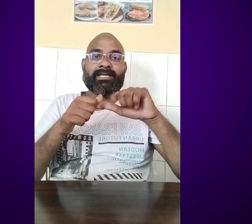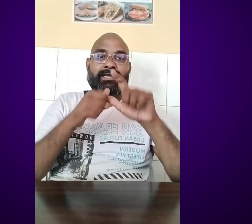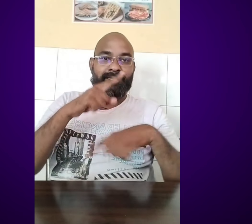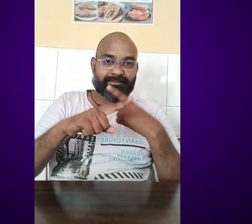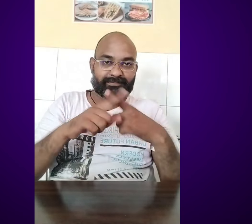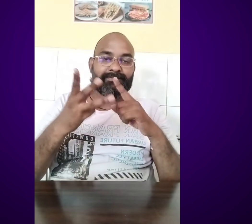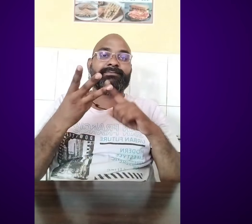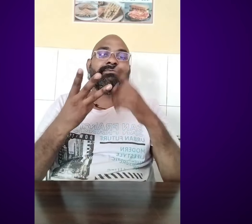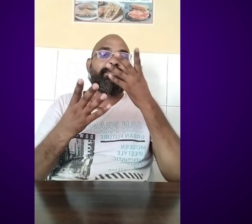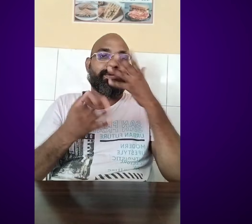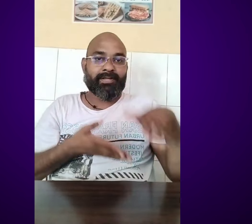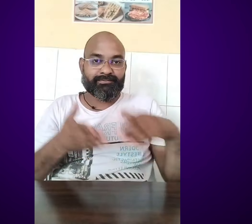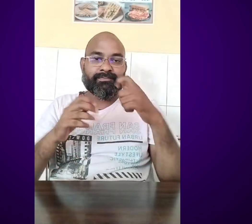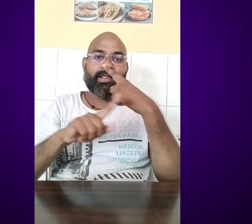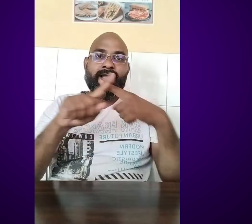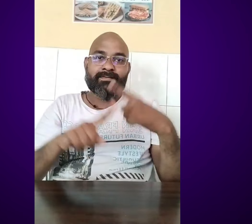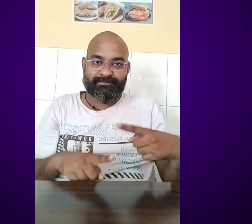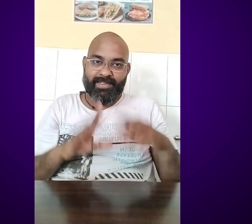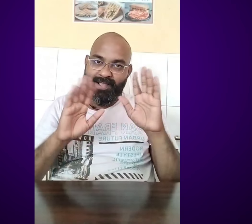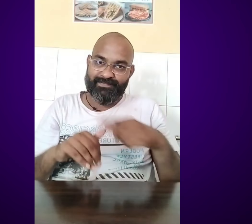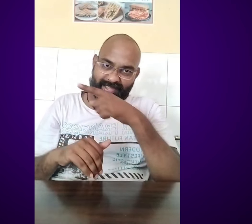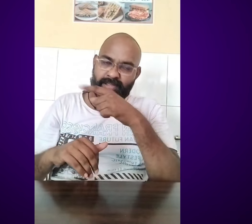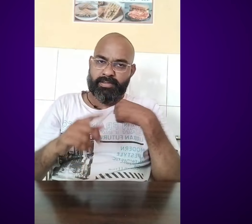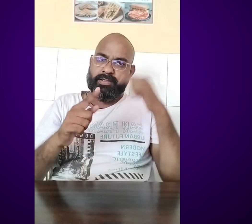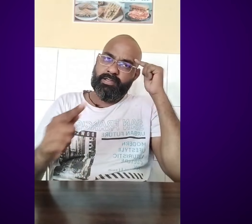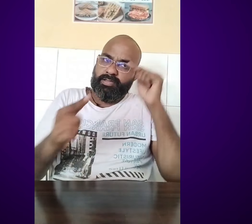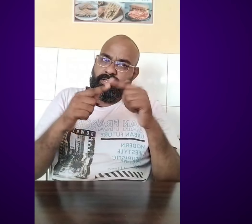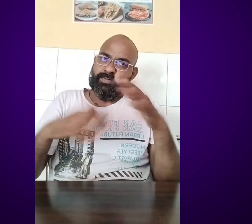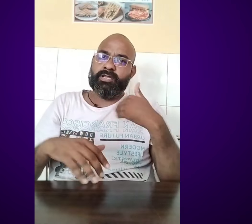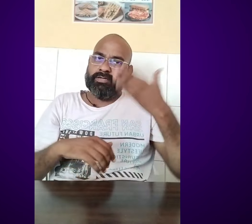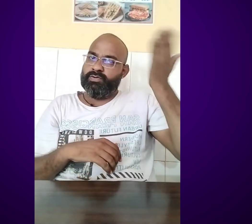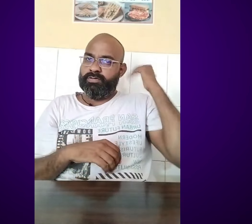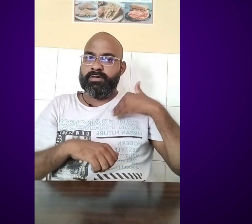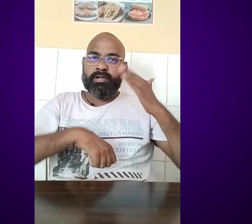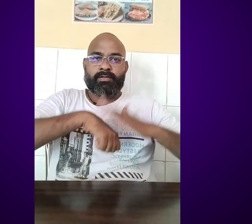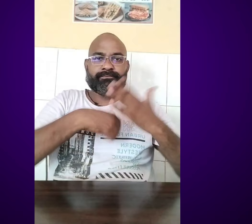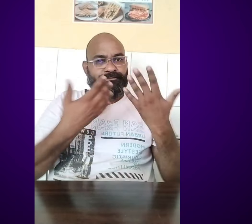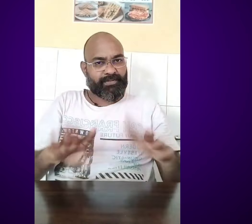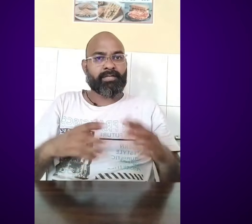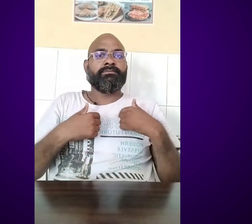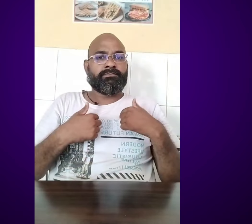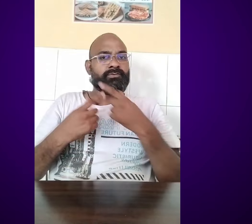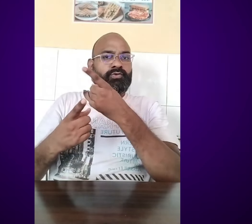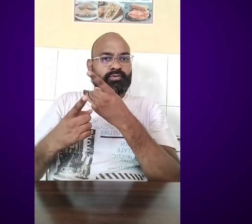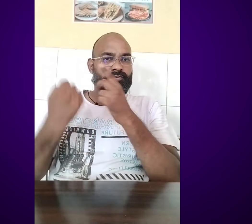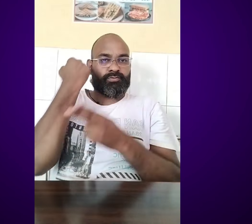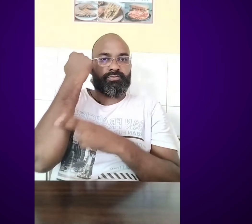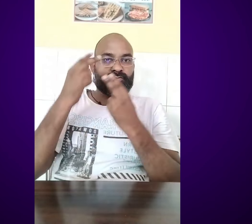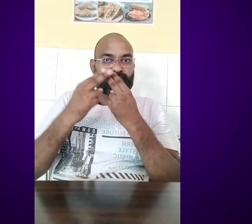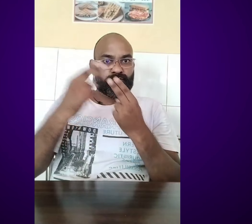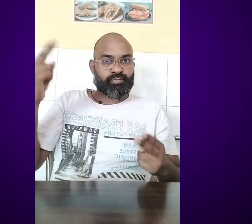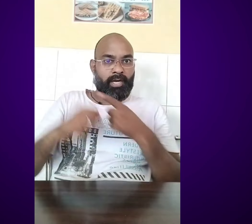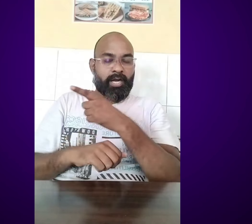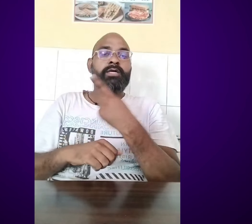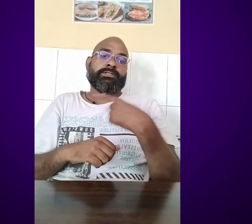Act, 1961, offers a fixed deduction of 75,000 rupees for individuals with at least 40% disability